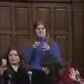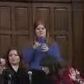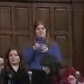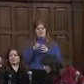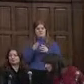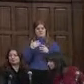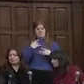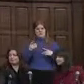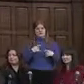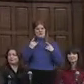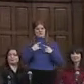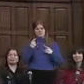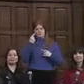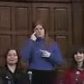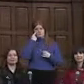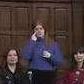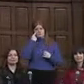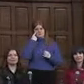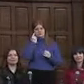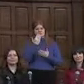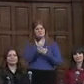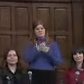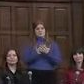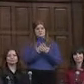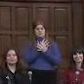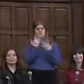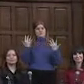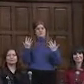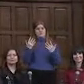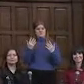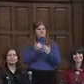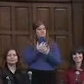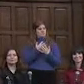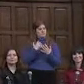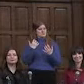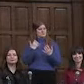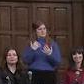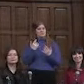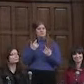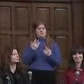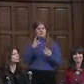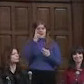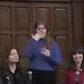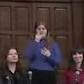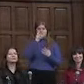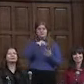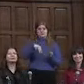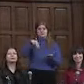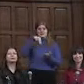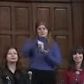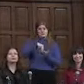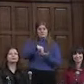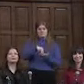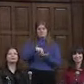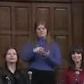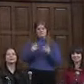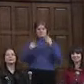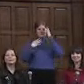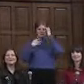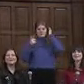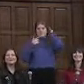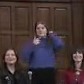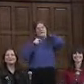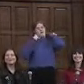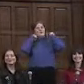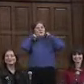we're delighted to see that so many of the recommendations have been... Sorry, could you stand up just for the camera here? So